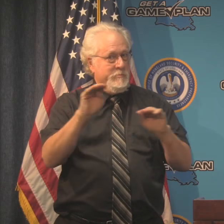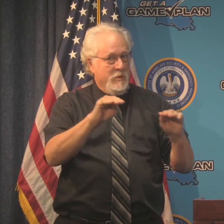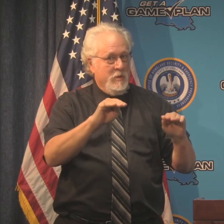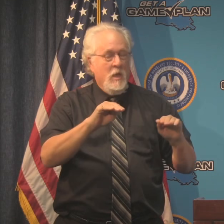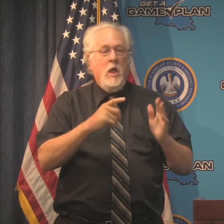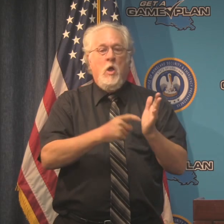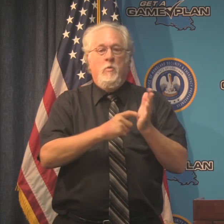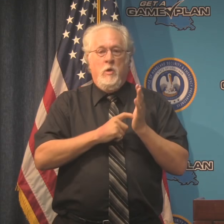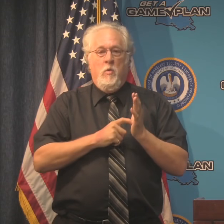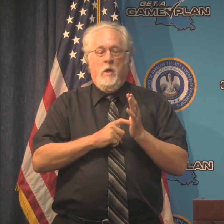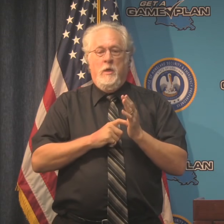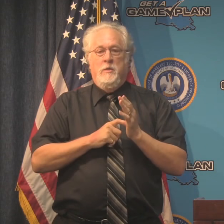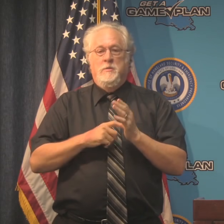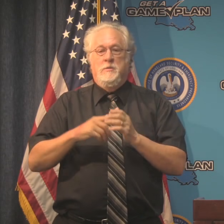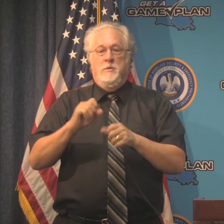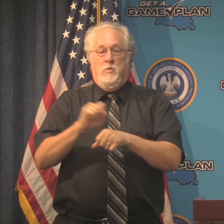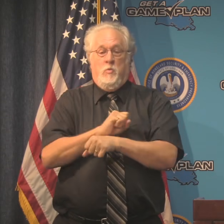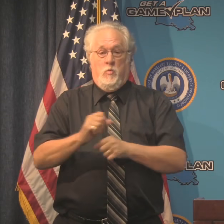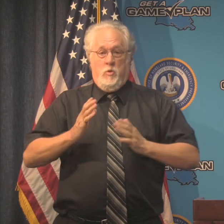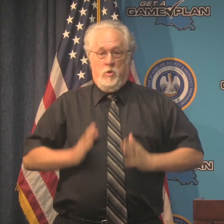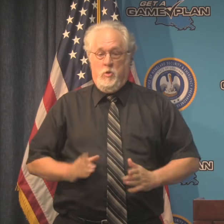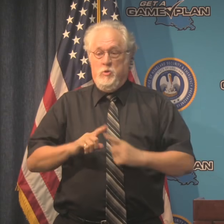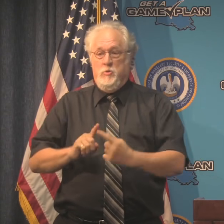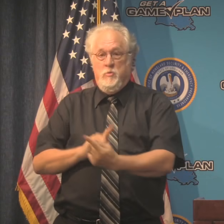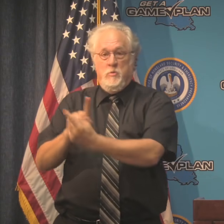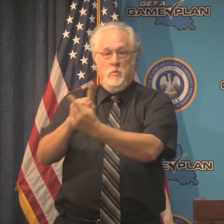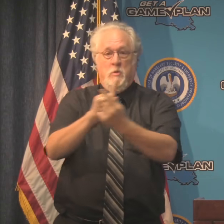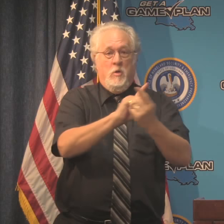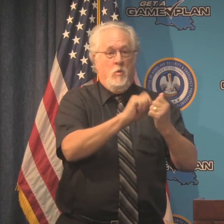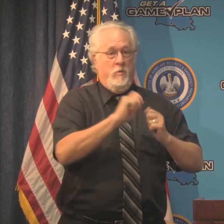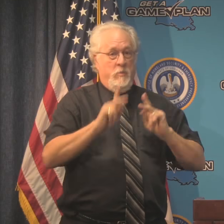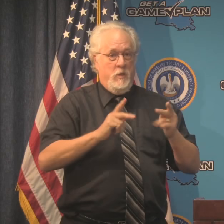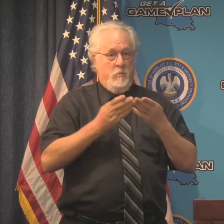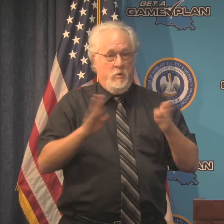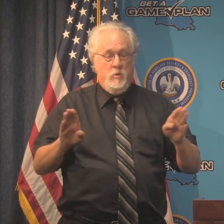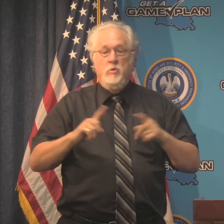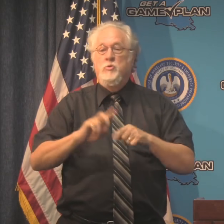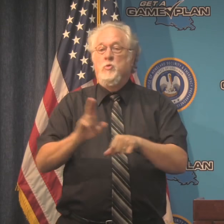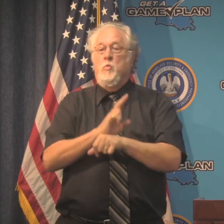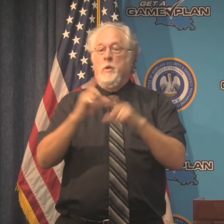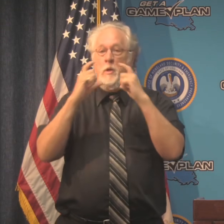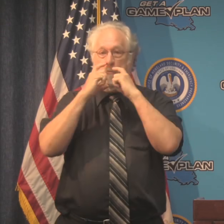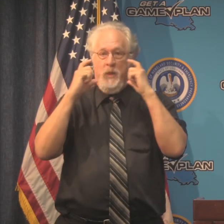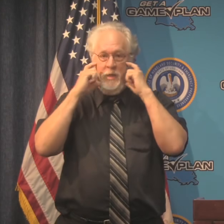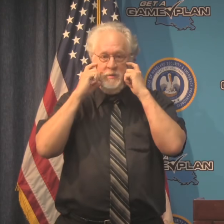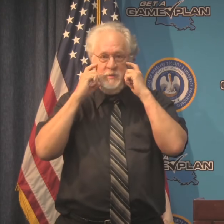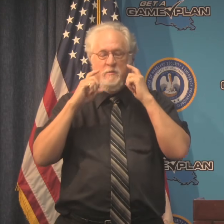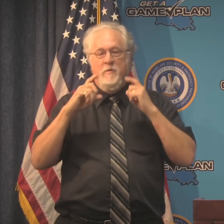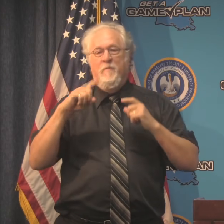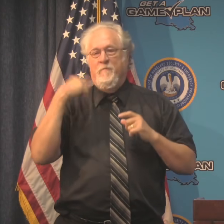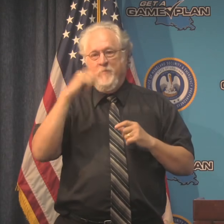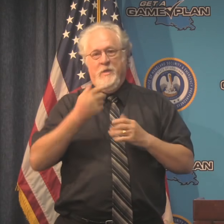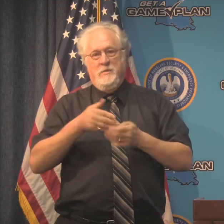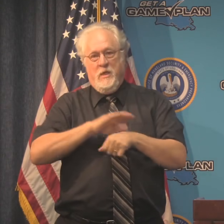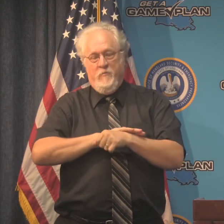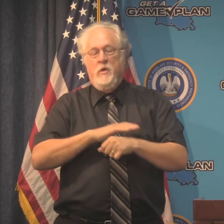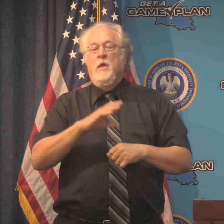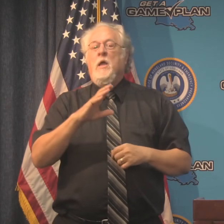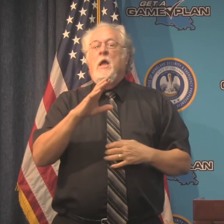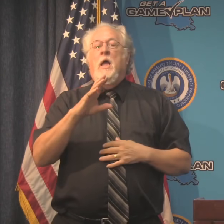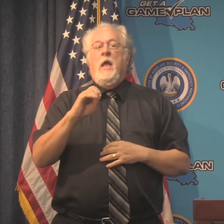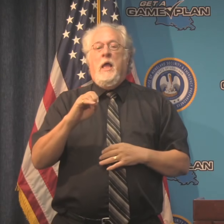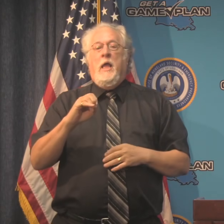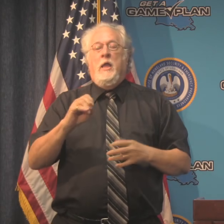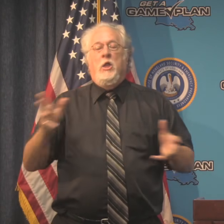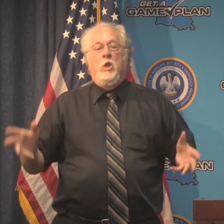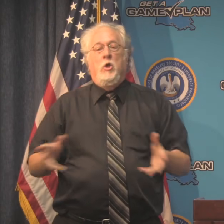it requires employees interacting with the public to wear masks, but I'm also, or facial coverings, I'm also encouraging